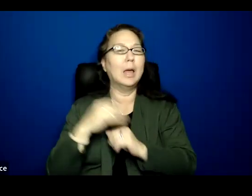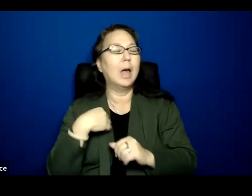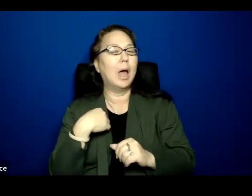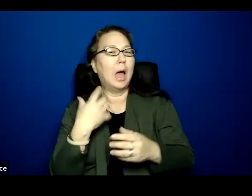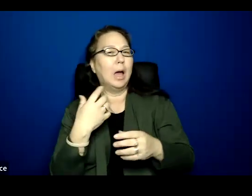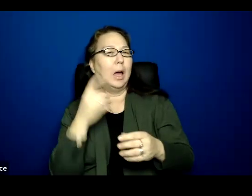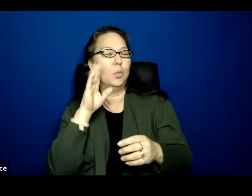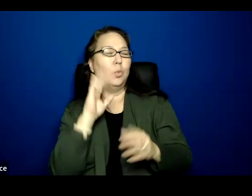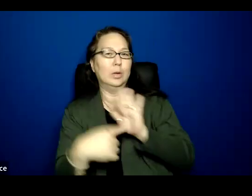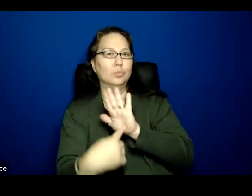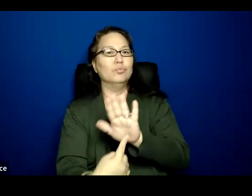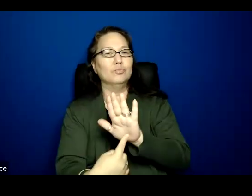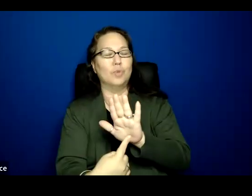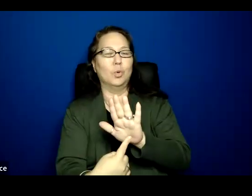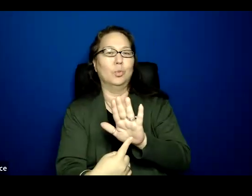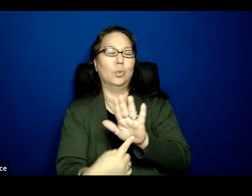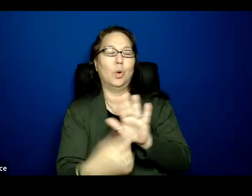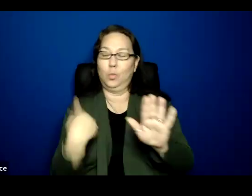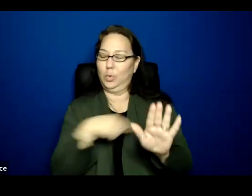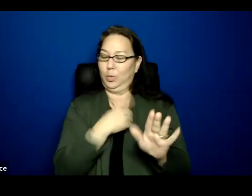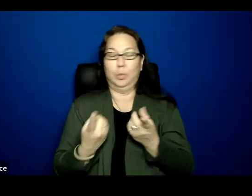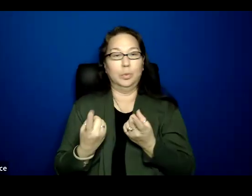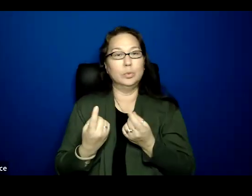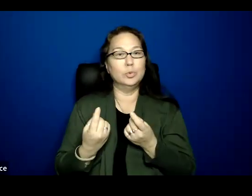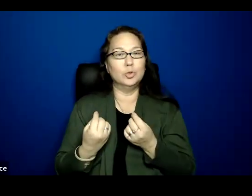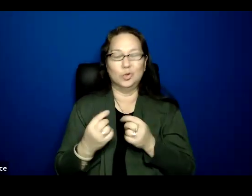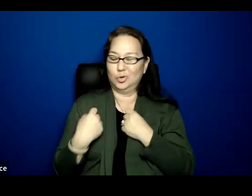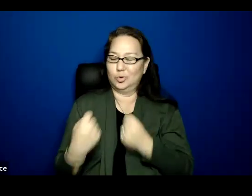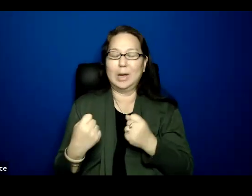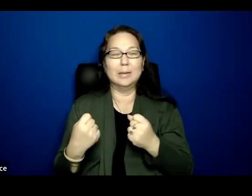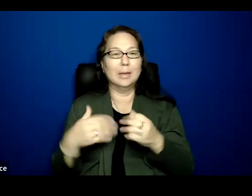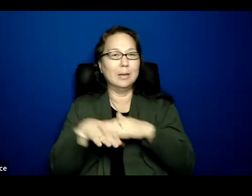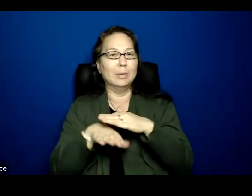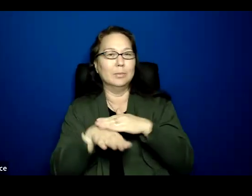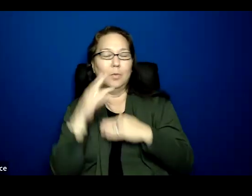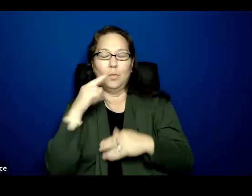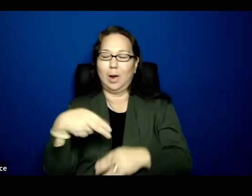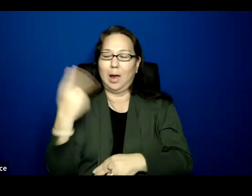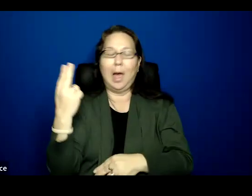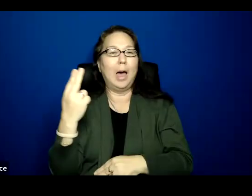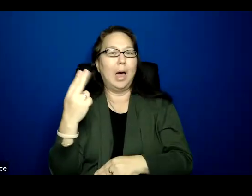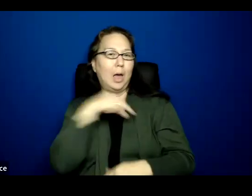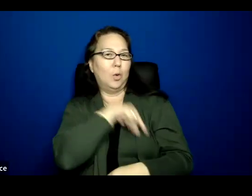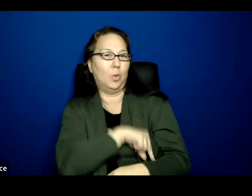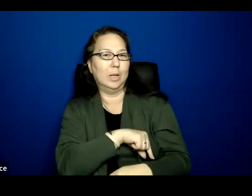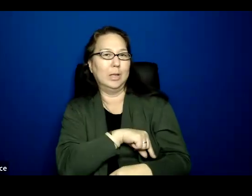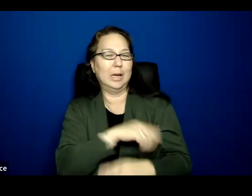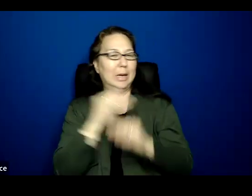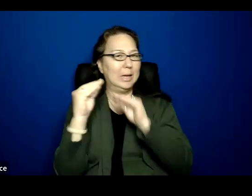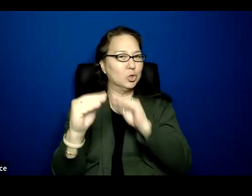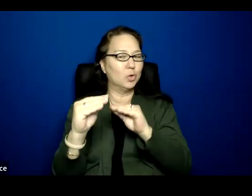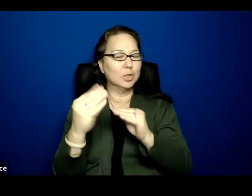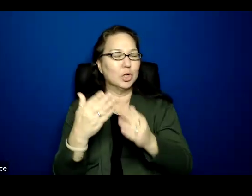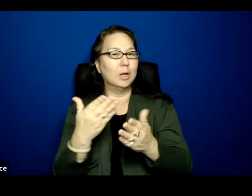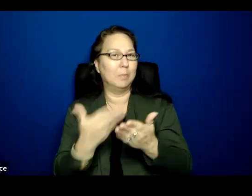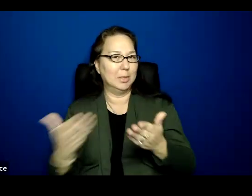have taken as an organization to strengthen access to high-quality instructional materials, increase access